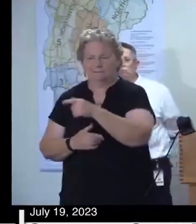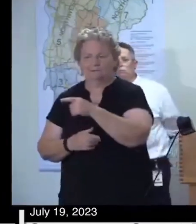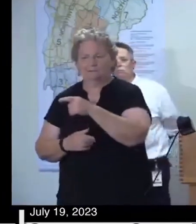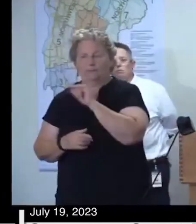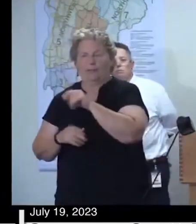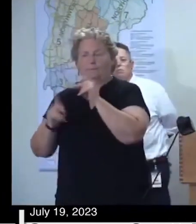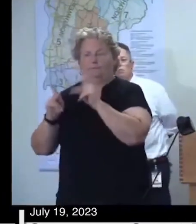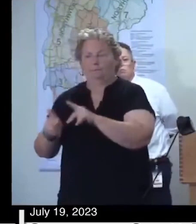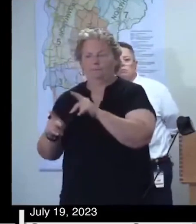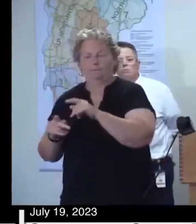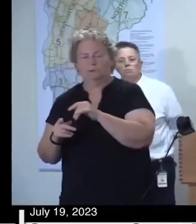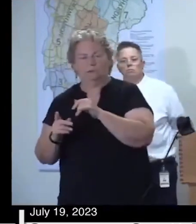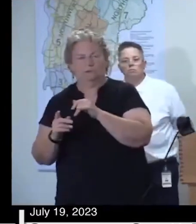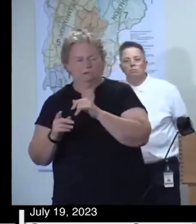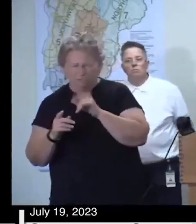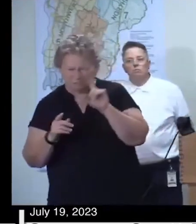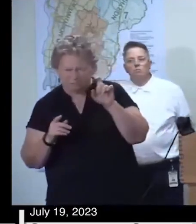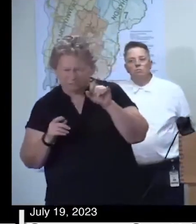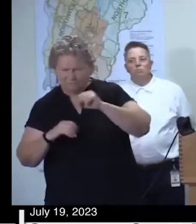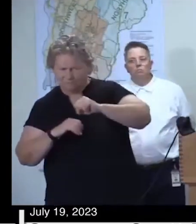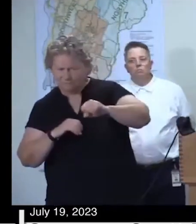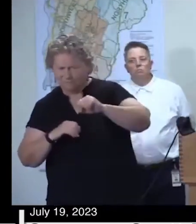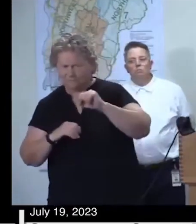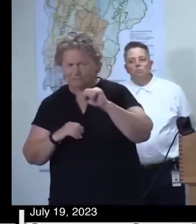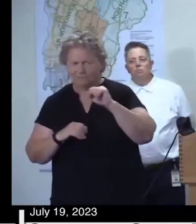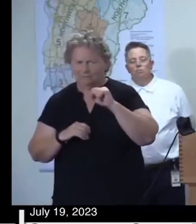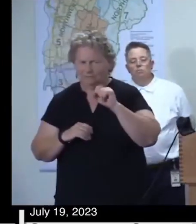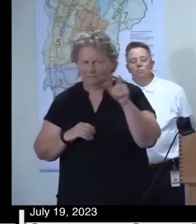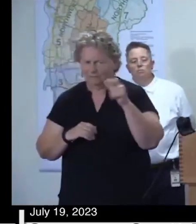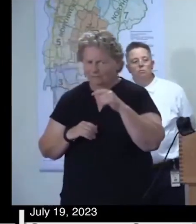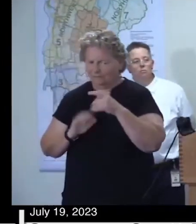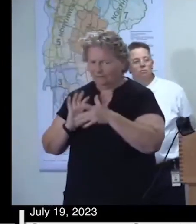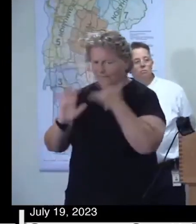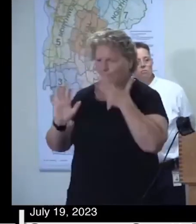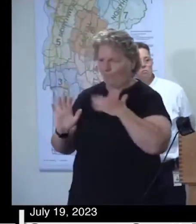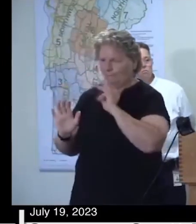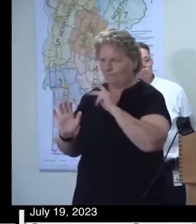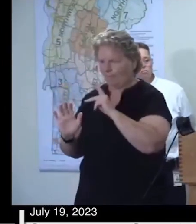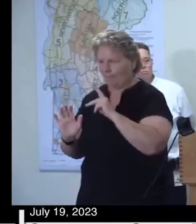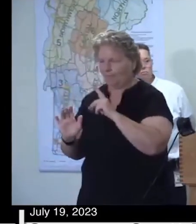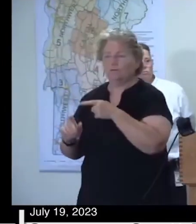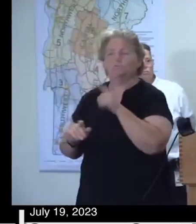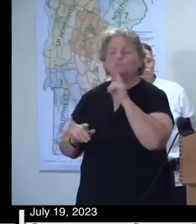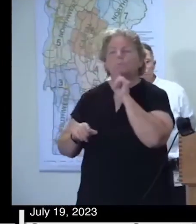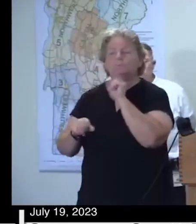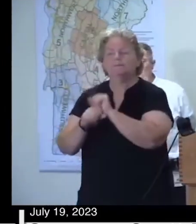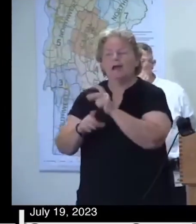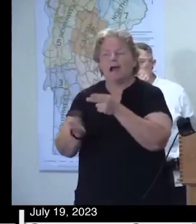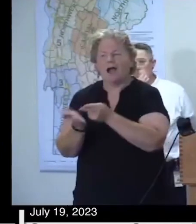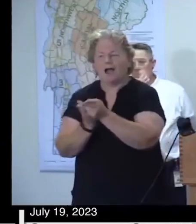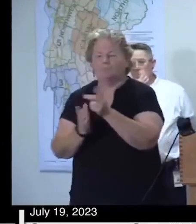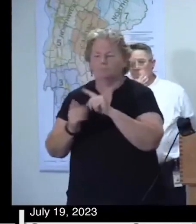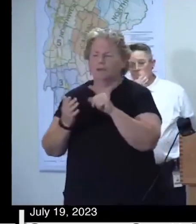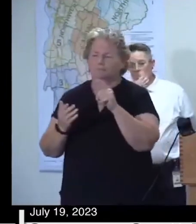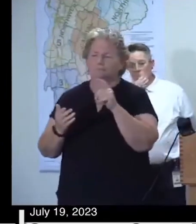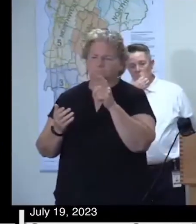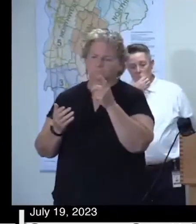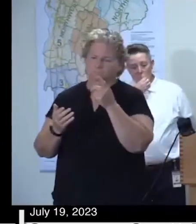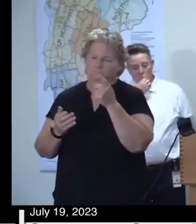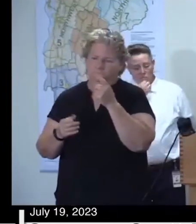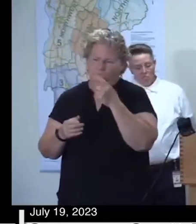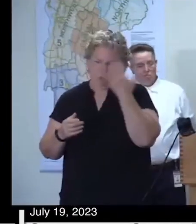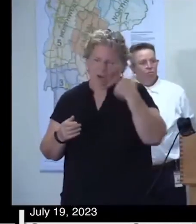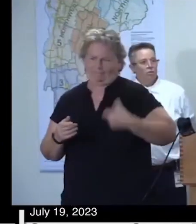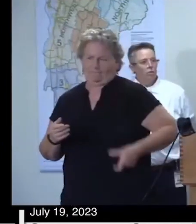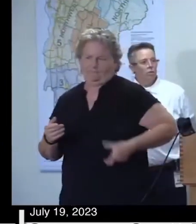or email, or if someone says they get a phone call or email claiming to be FEMA, that's most likely a scam? Unless they apply for